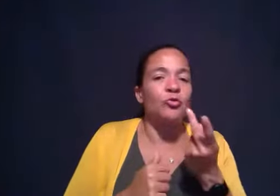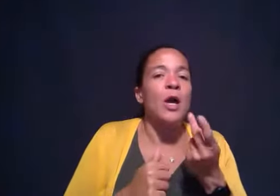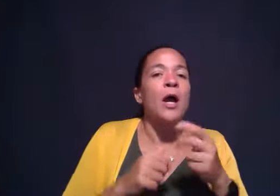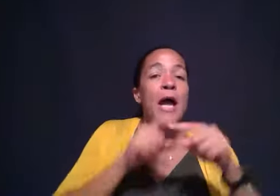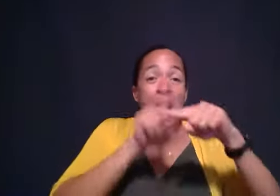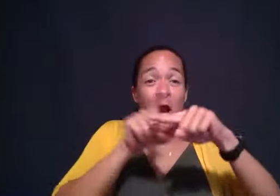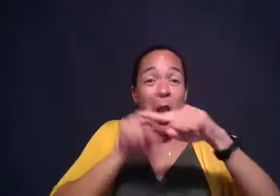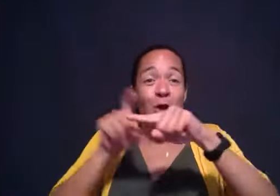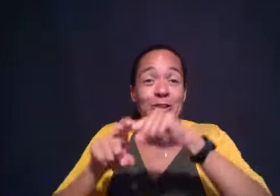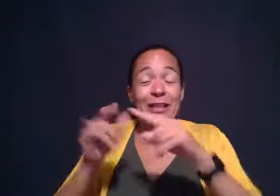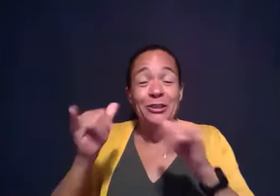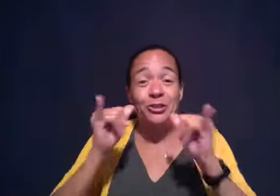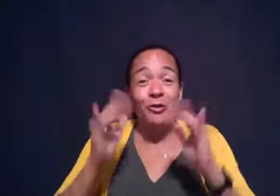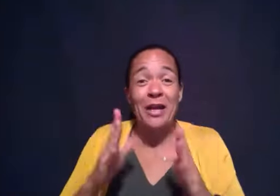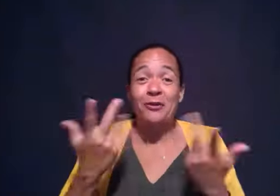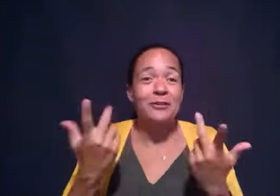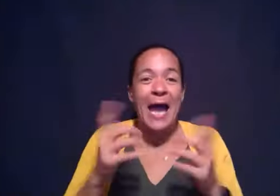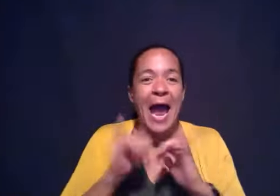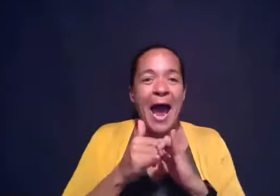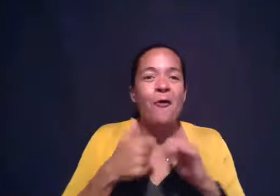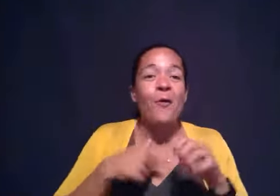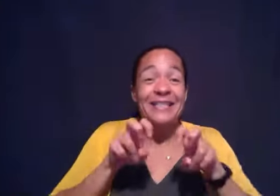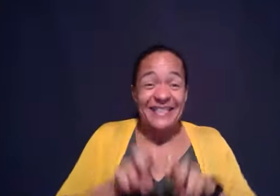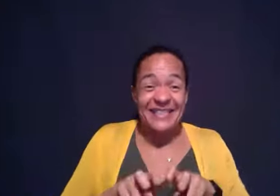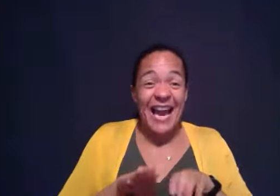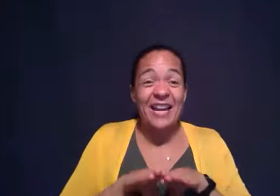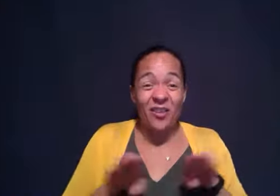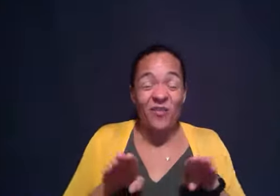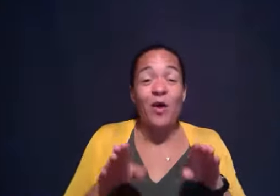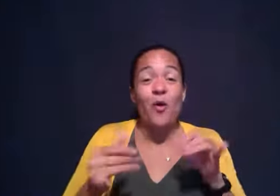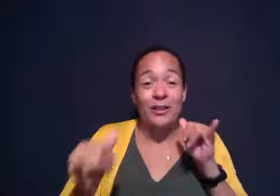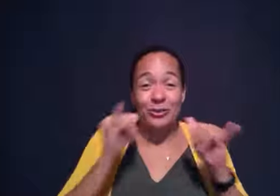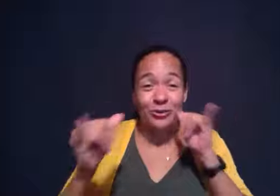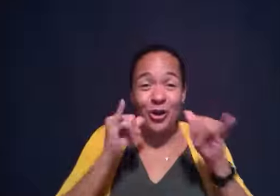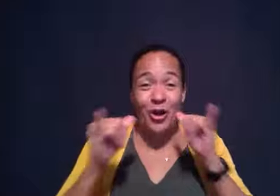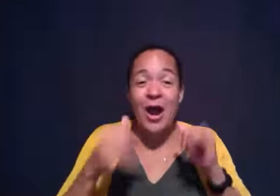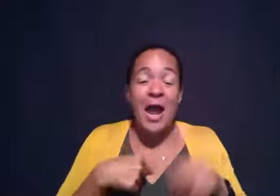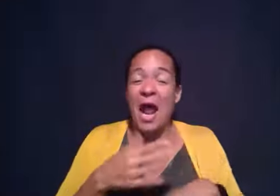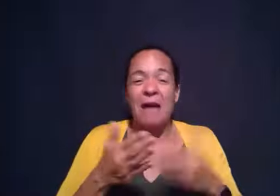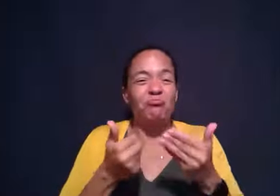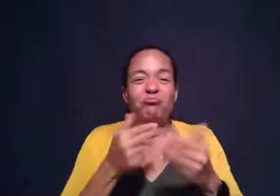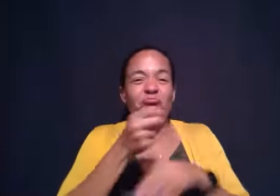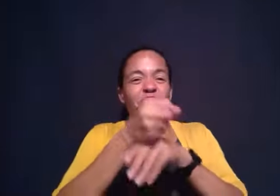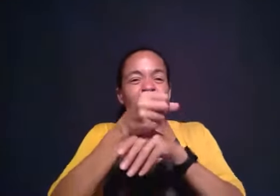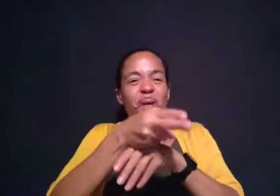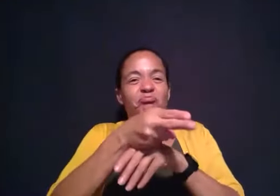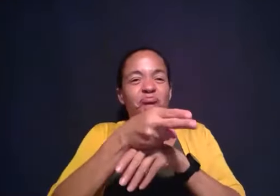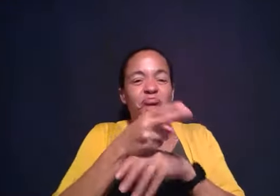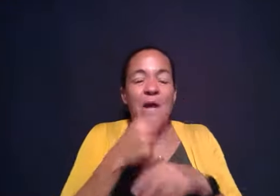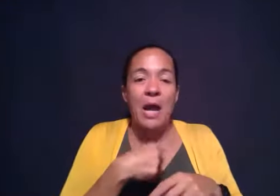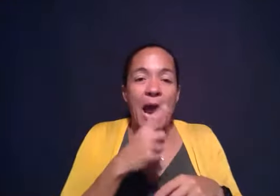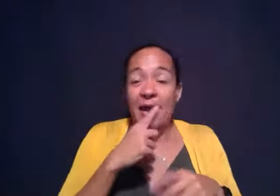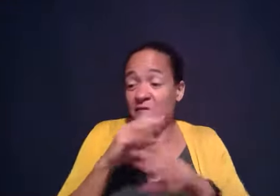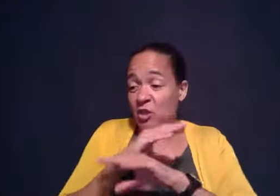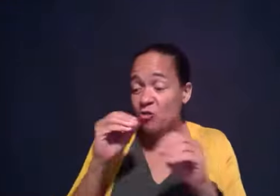And I was way better at drinking than Susie. Like, I haven't had a drink in 27 years, and I still think I'm better